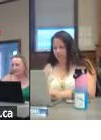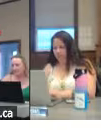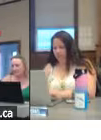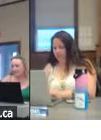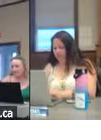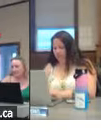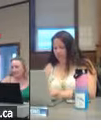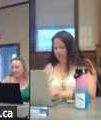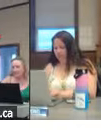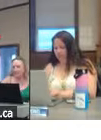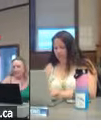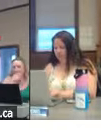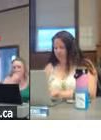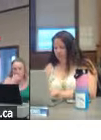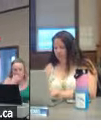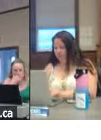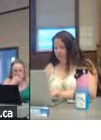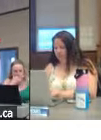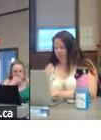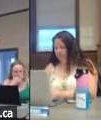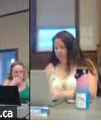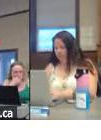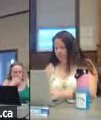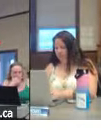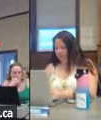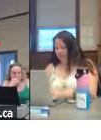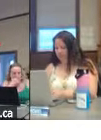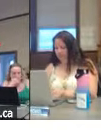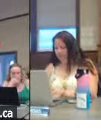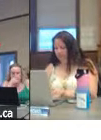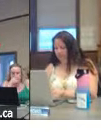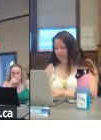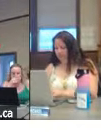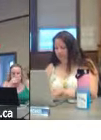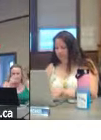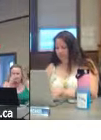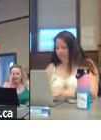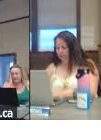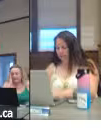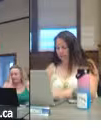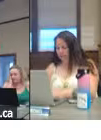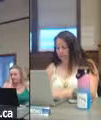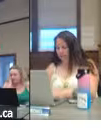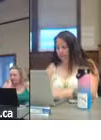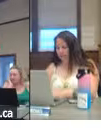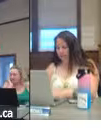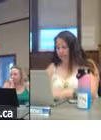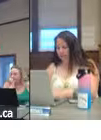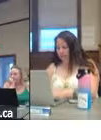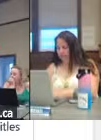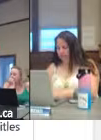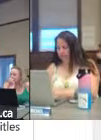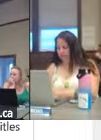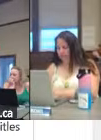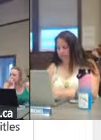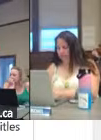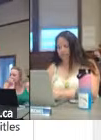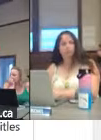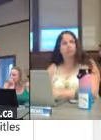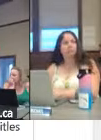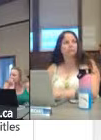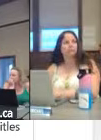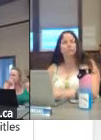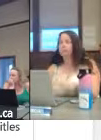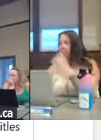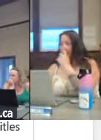and minor capital programs, please let us know. Okay, so the first motion is major capital programs, and the recommended motion is that the Board of